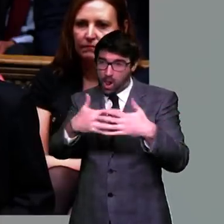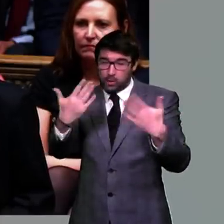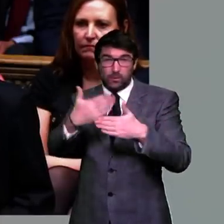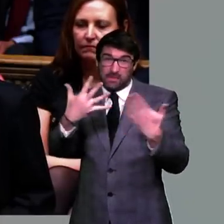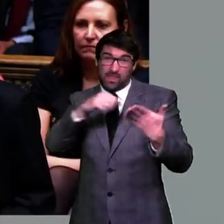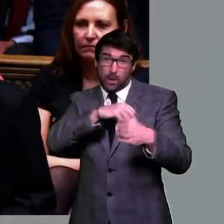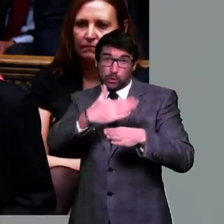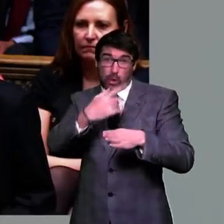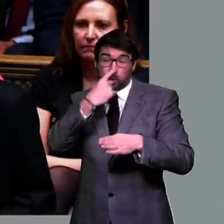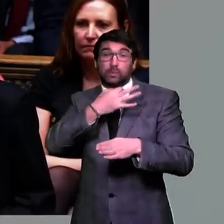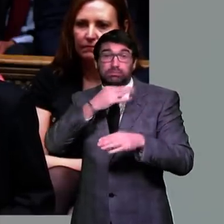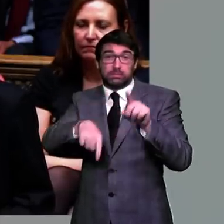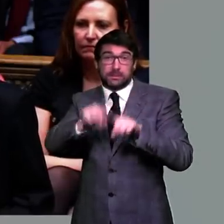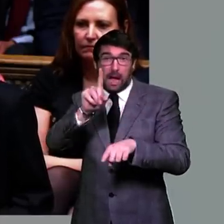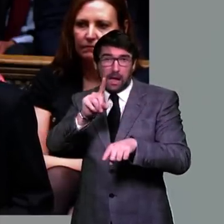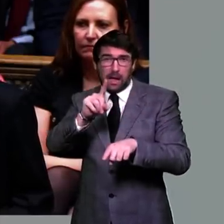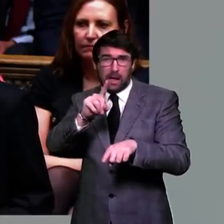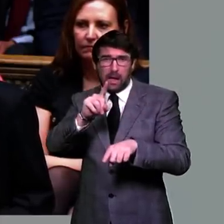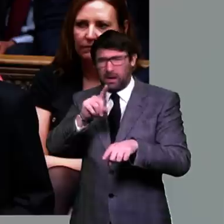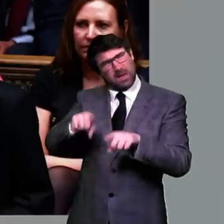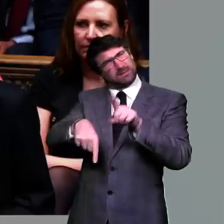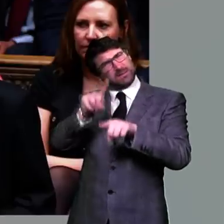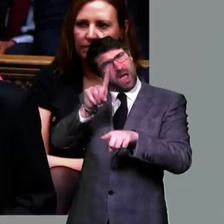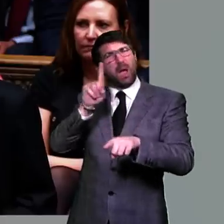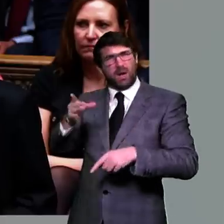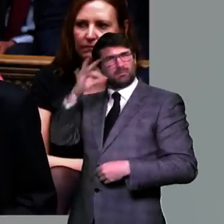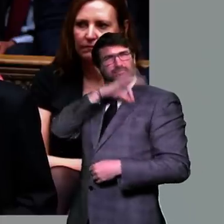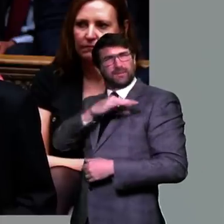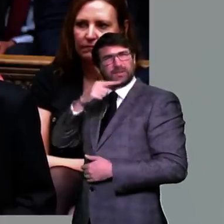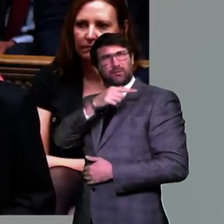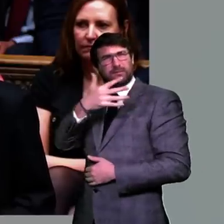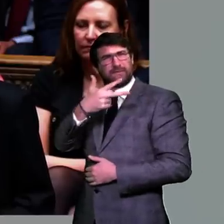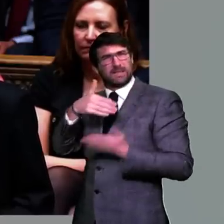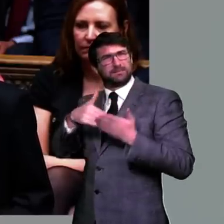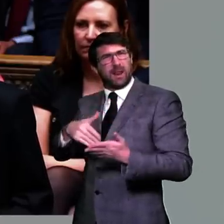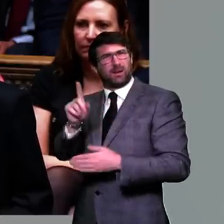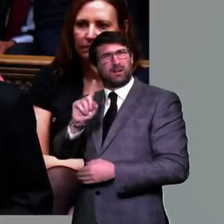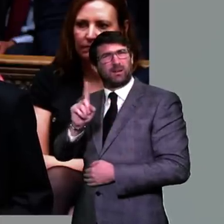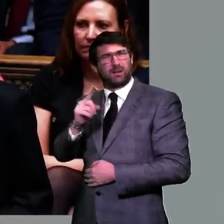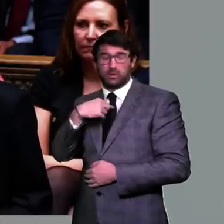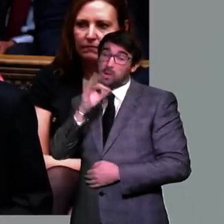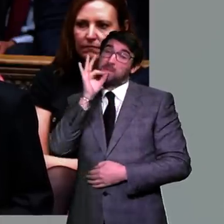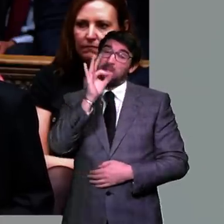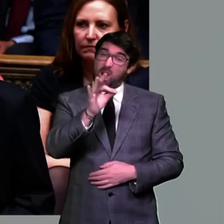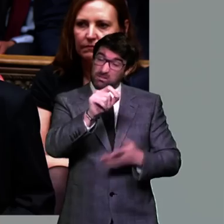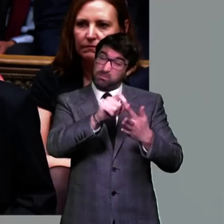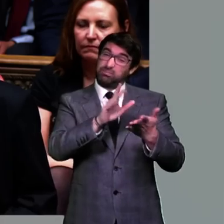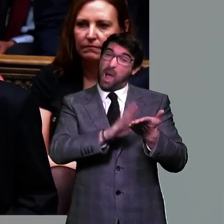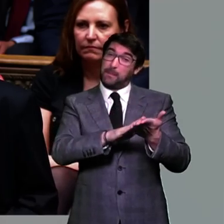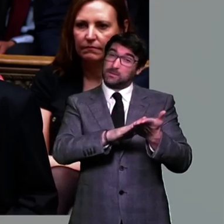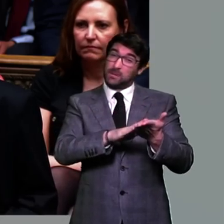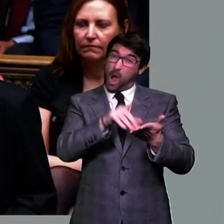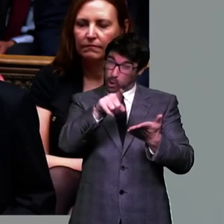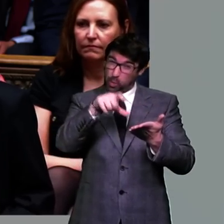Minister continue to let obscene amounts of profit be made while services are cut and stamp prices rise, or will she launch an